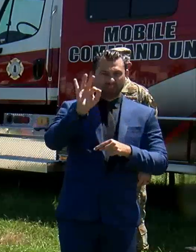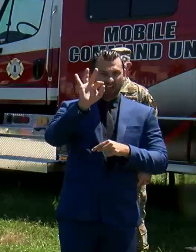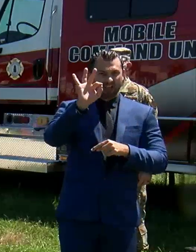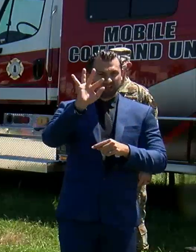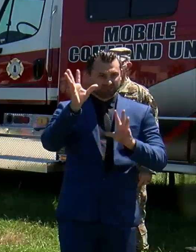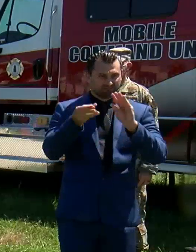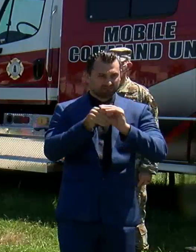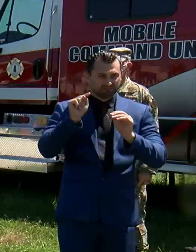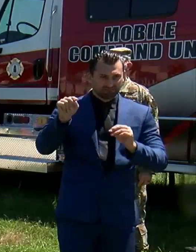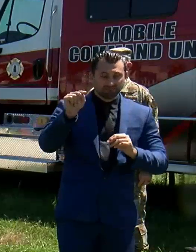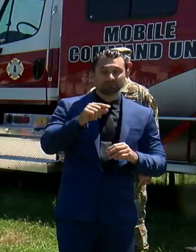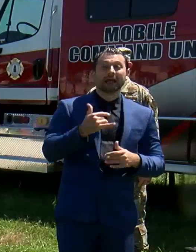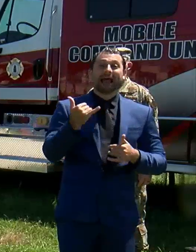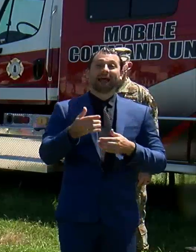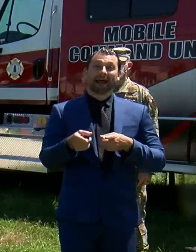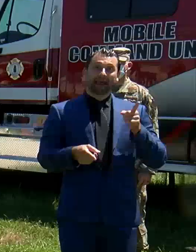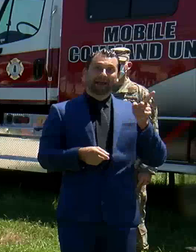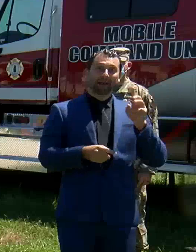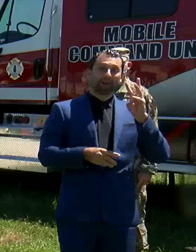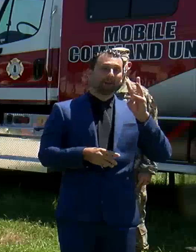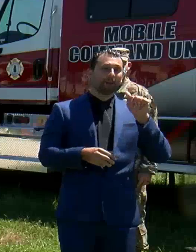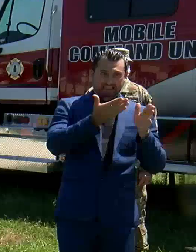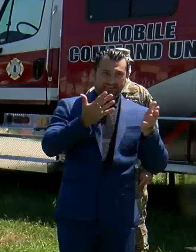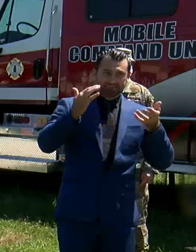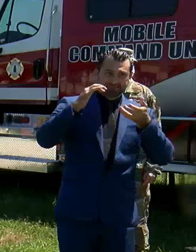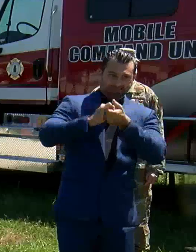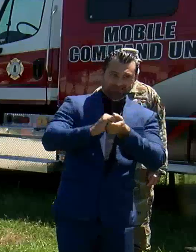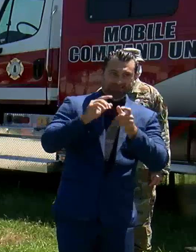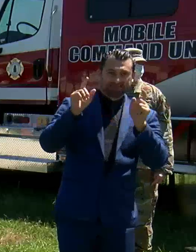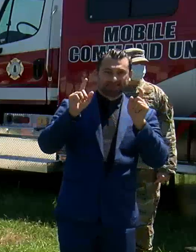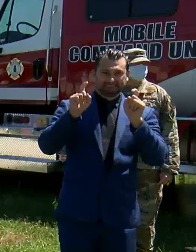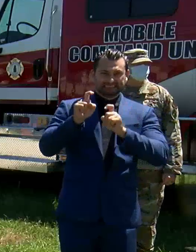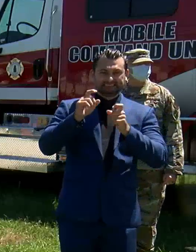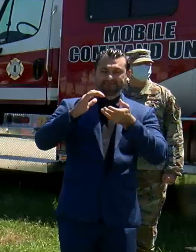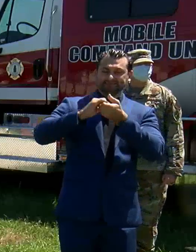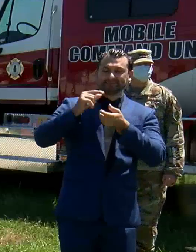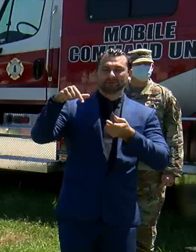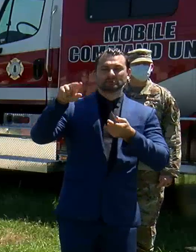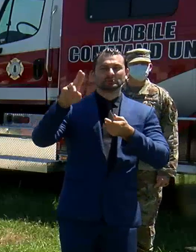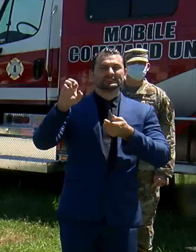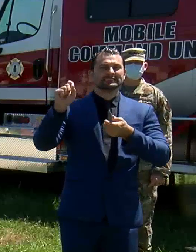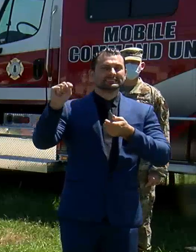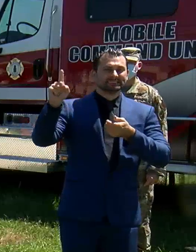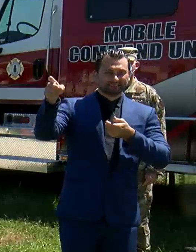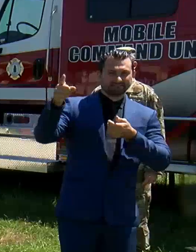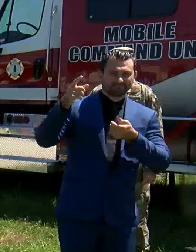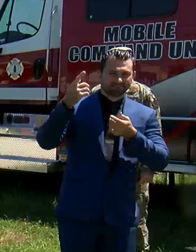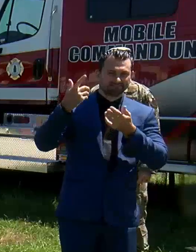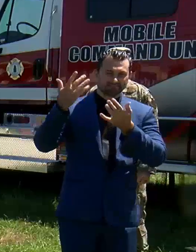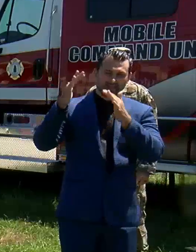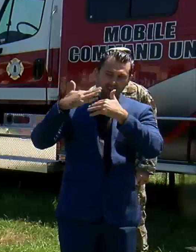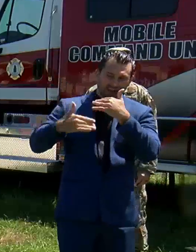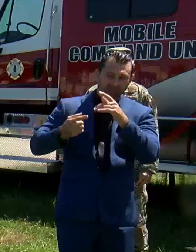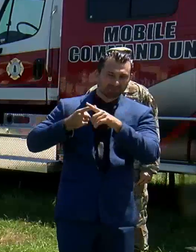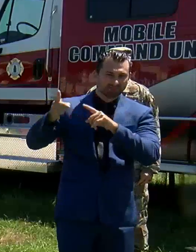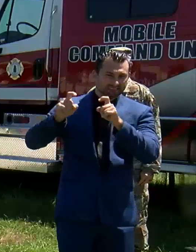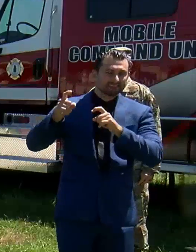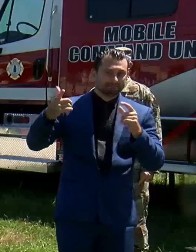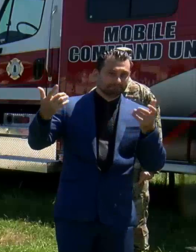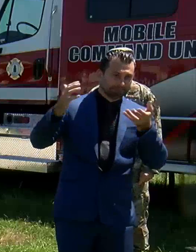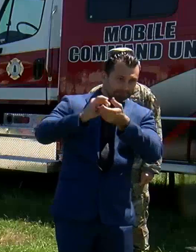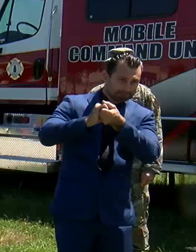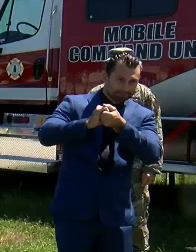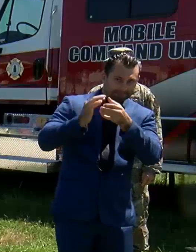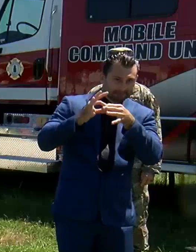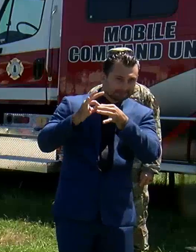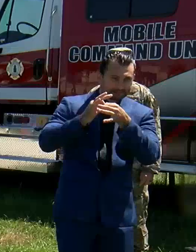drive-through sites in partnership with Quest Diagnostics. Not even really tests available. The CDC was the only one that had